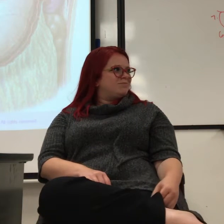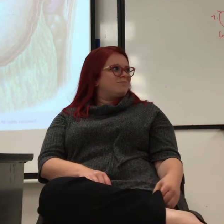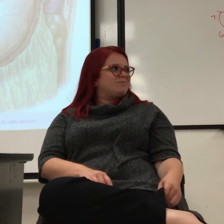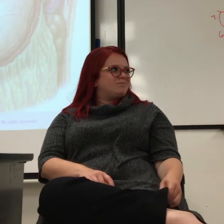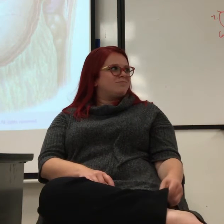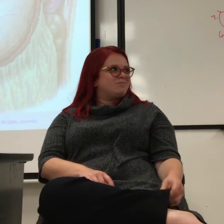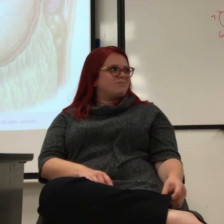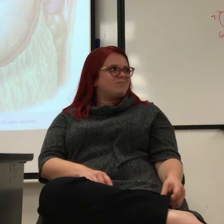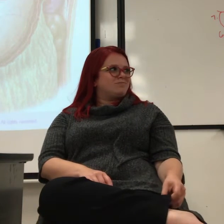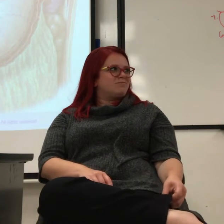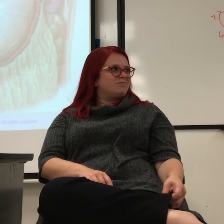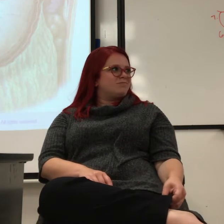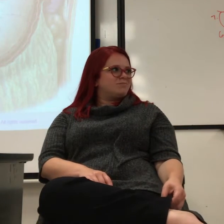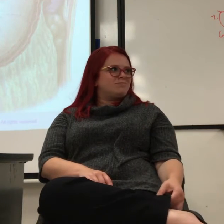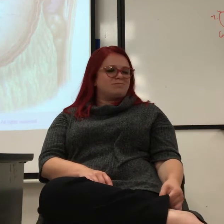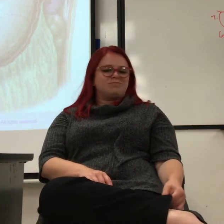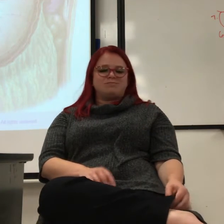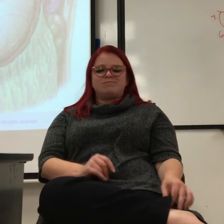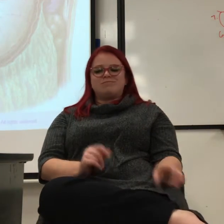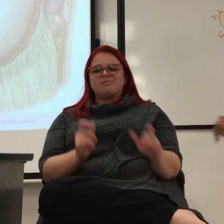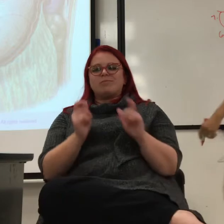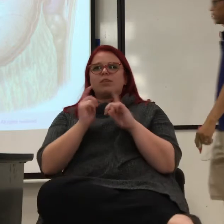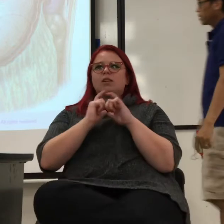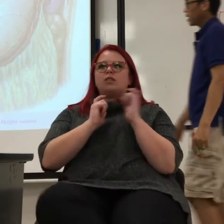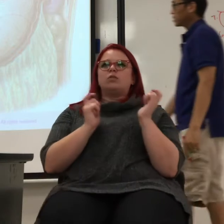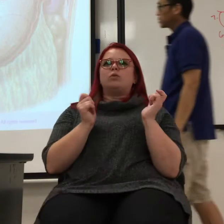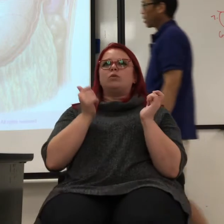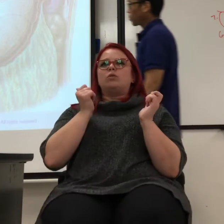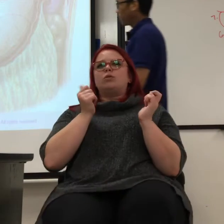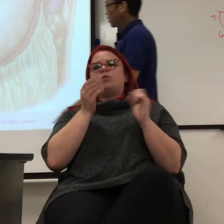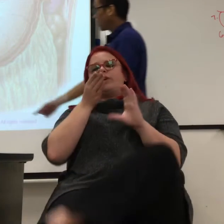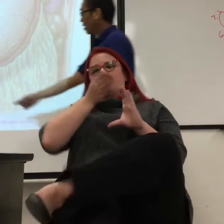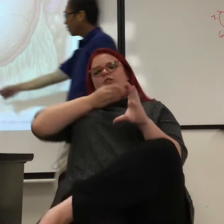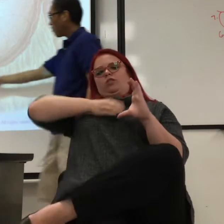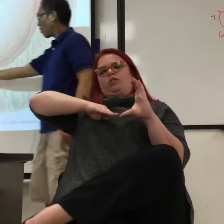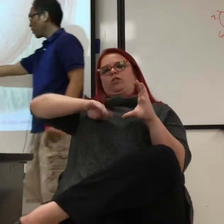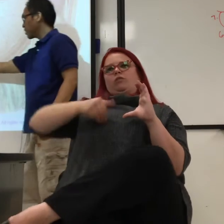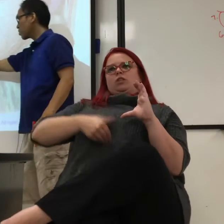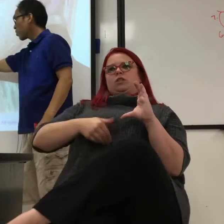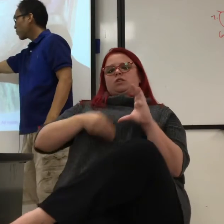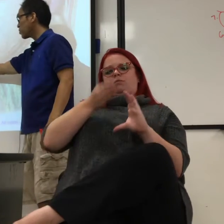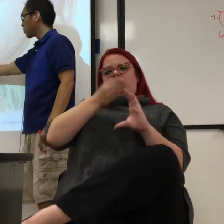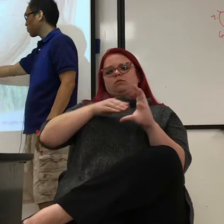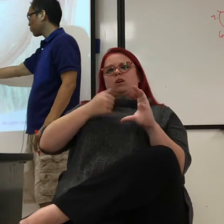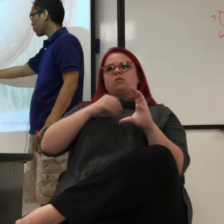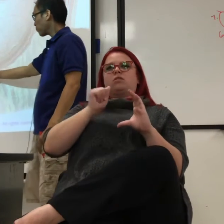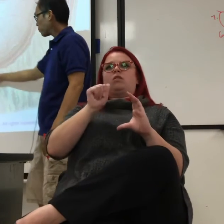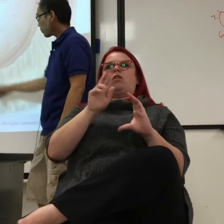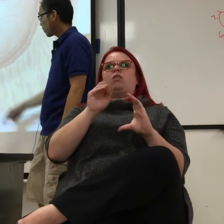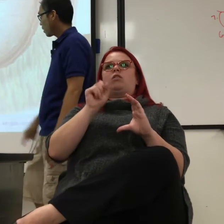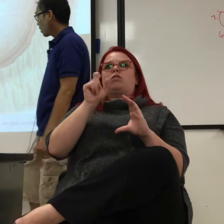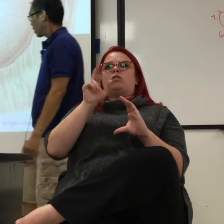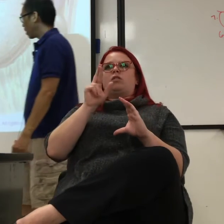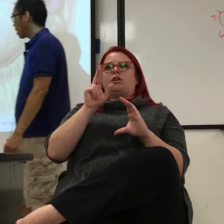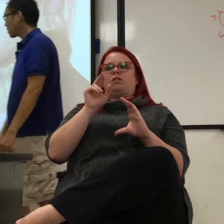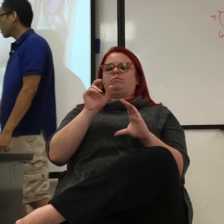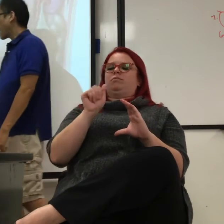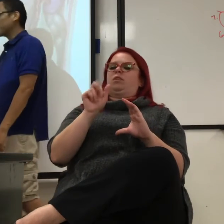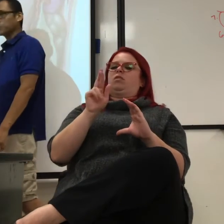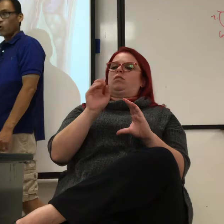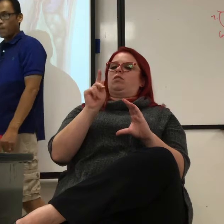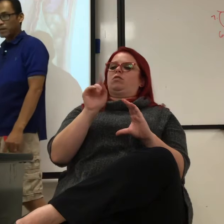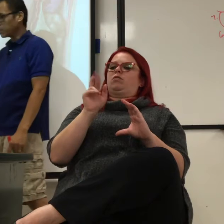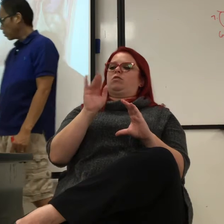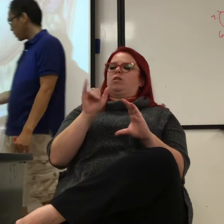Okay, a couple more. Now, the greater curvature of the stomach has this artery following its curvature. It's